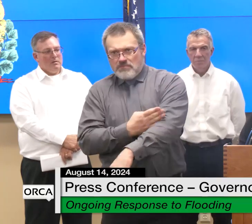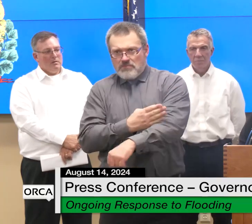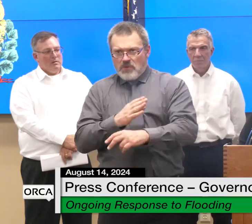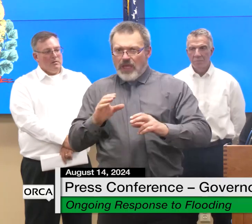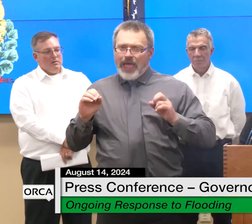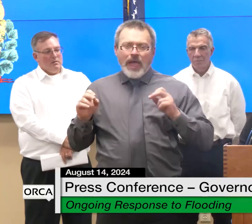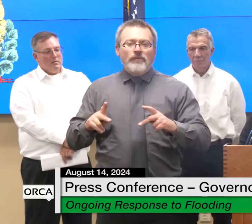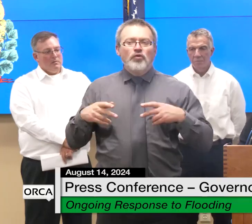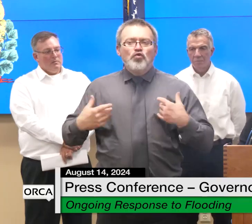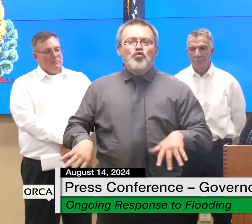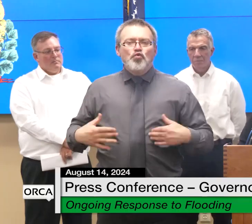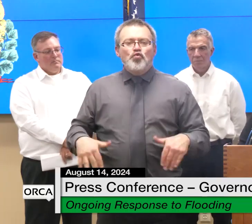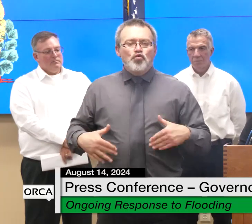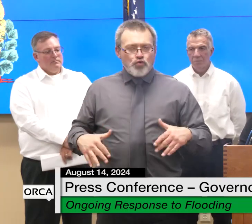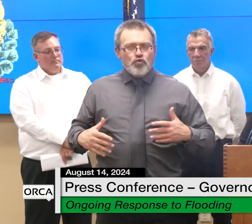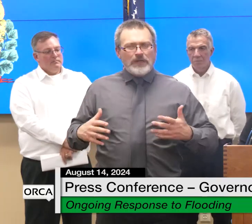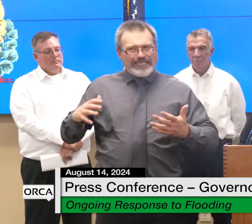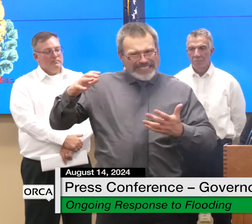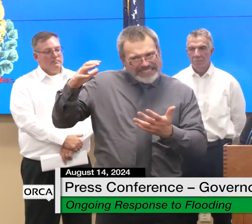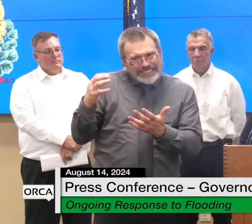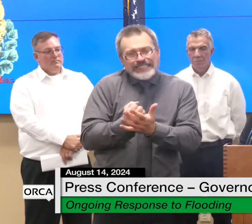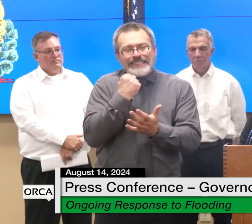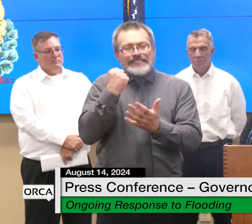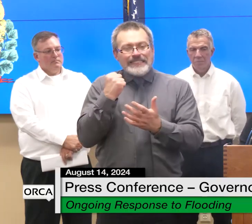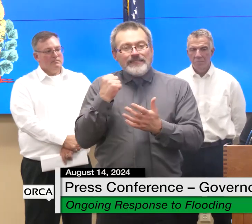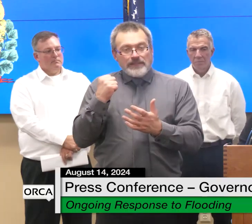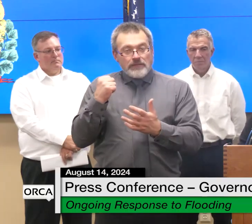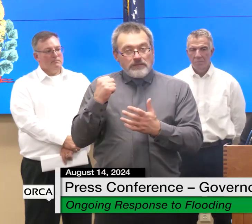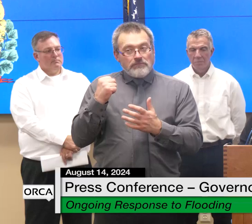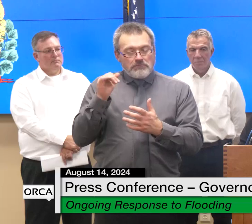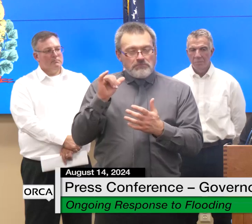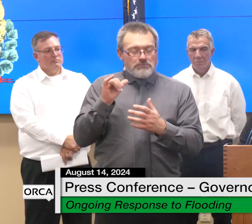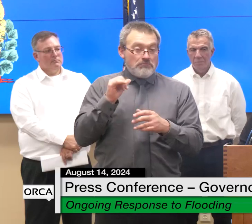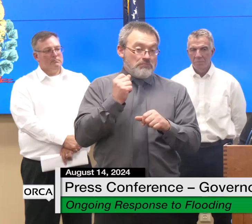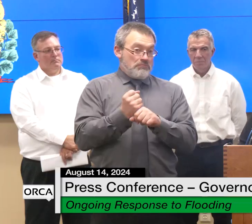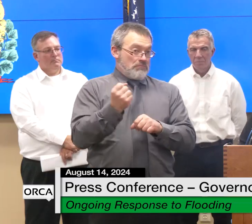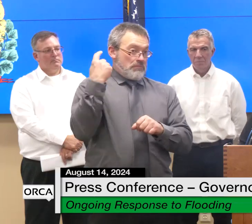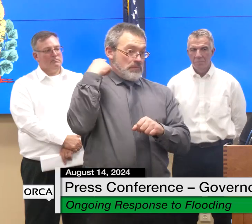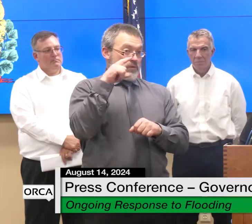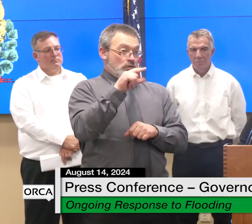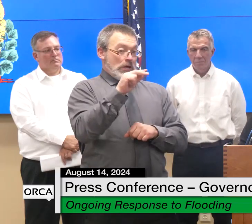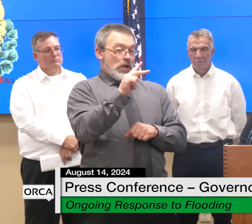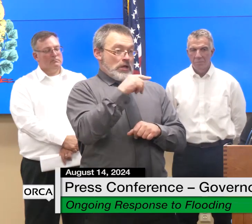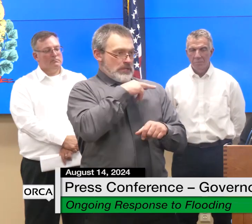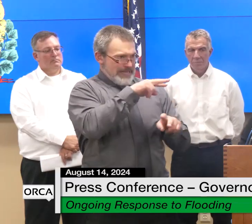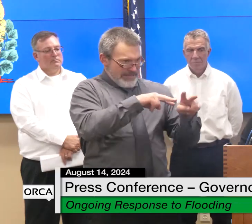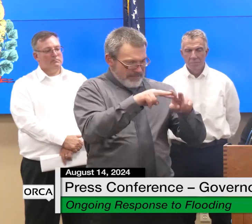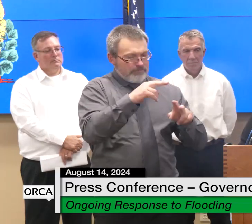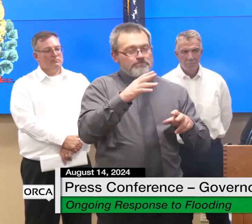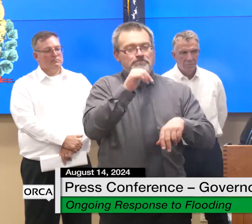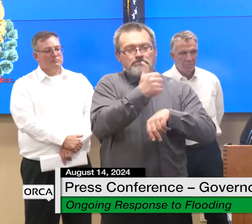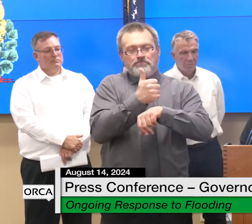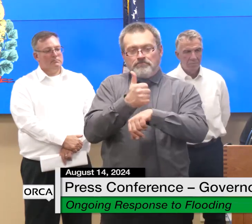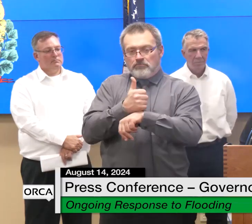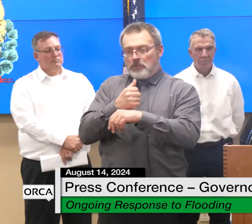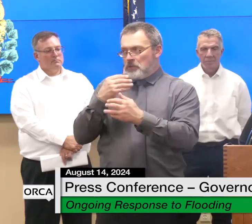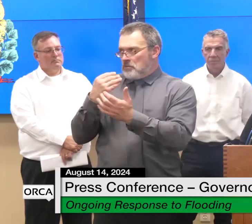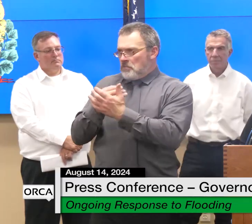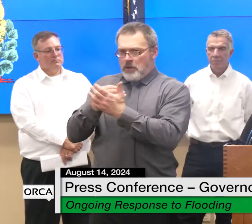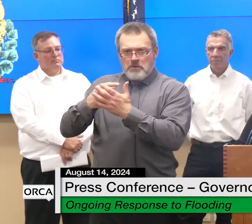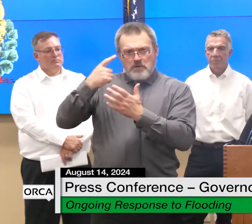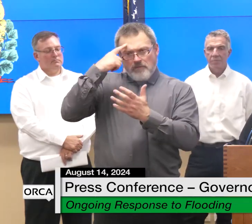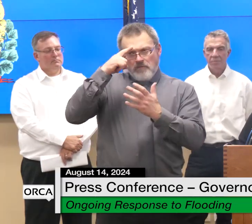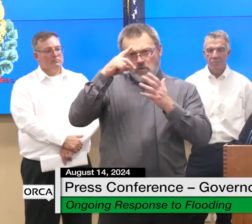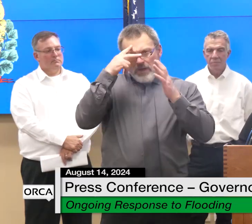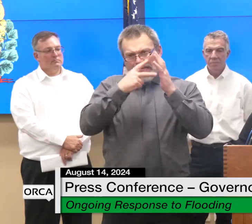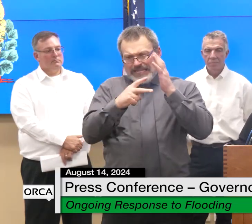learn from what we experienced in 2023, from what we've seen with how federal dollars move, what they can cover, what they can't